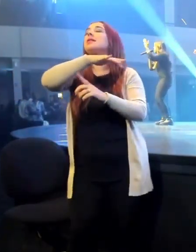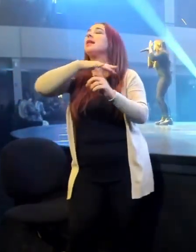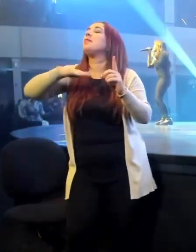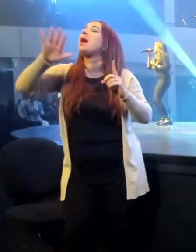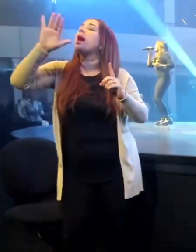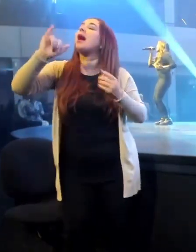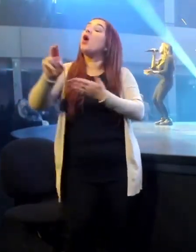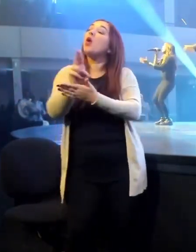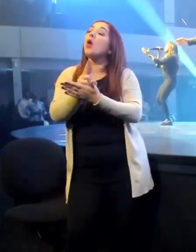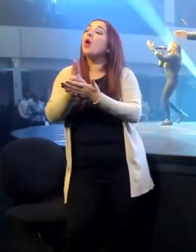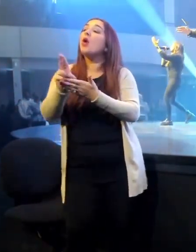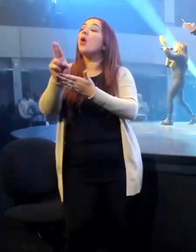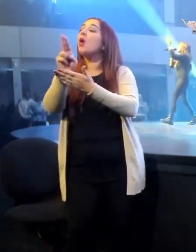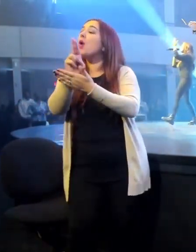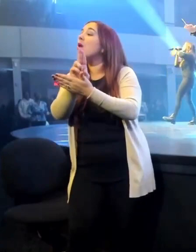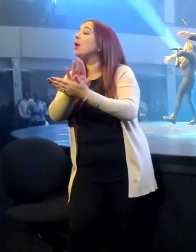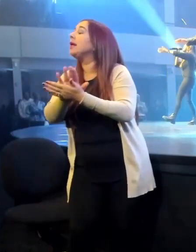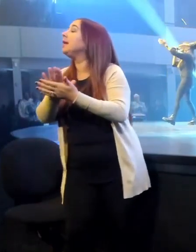surrounded by.